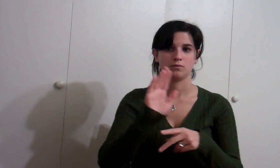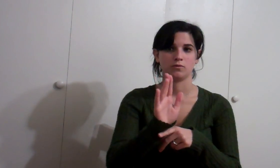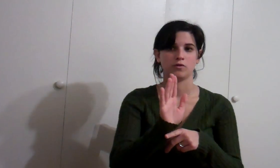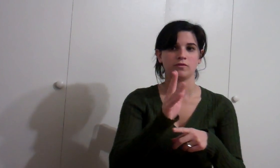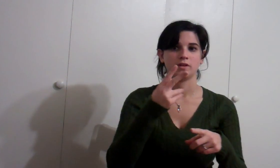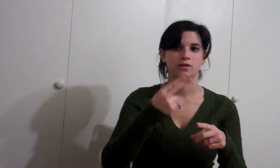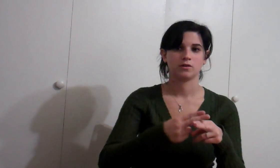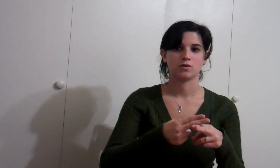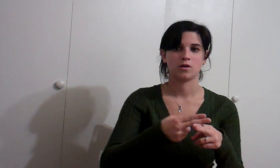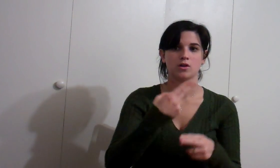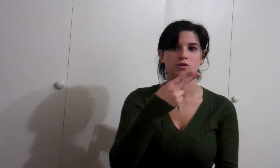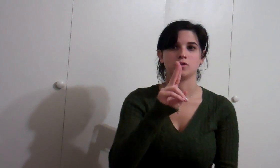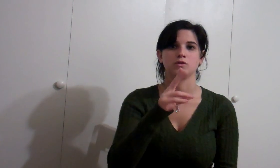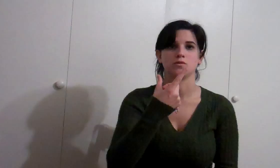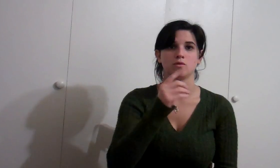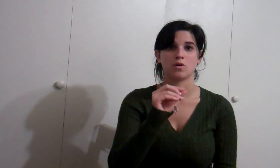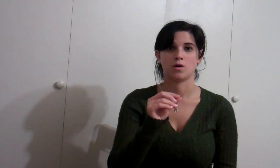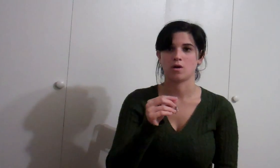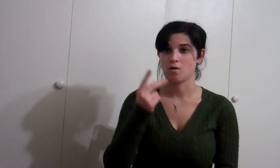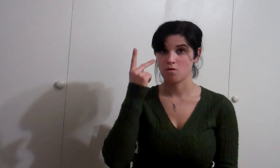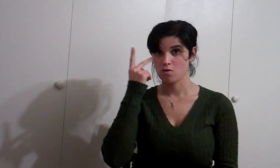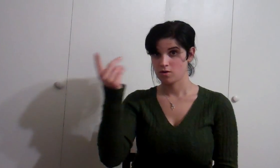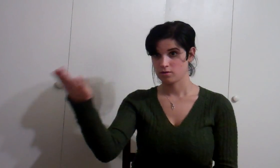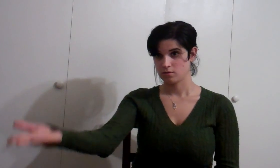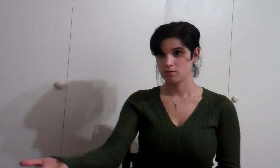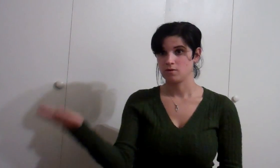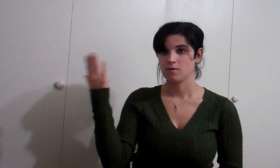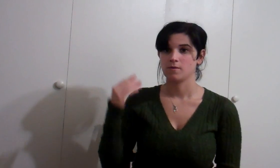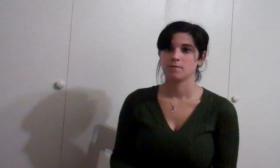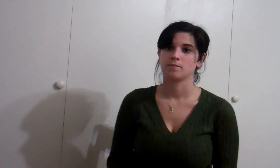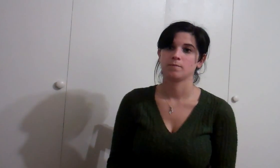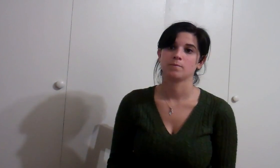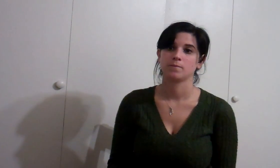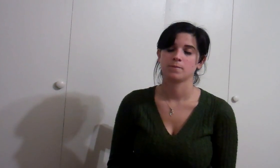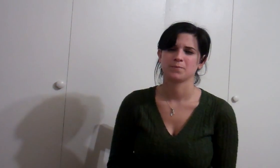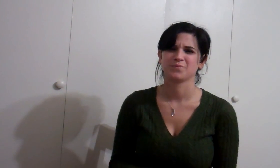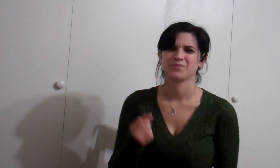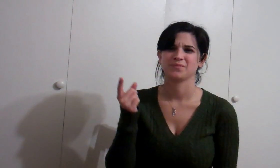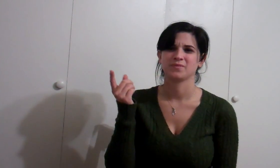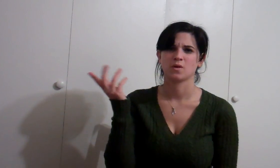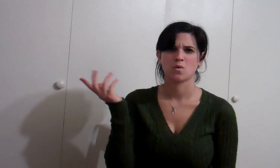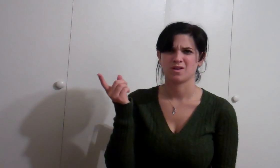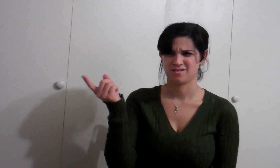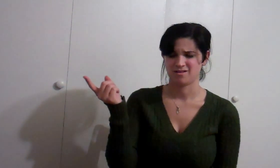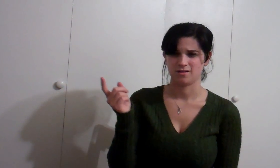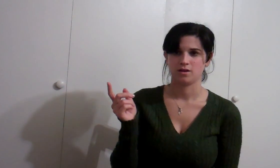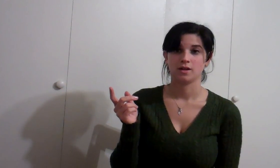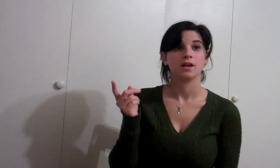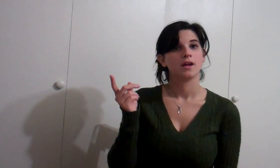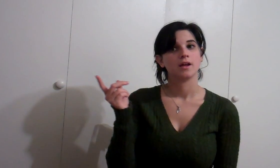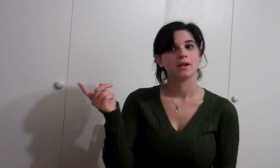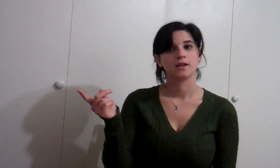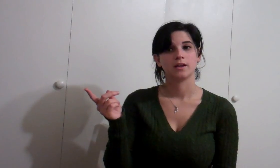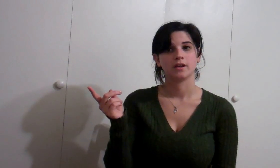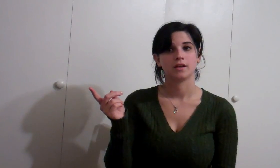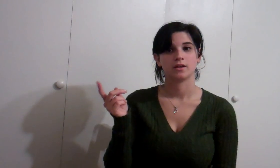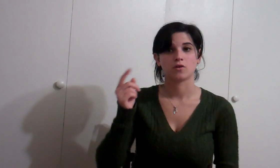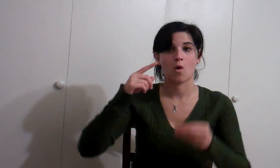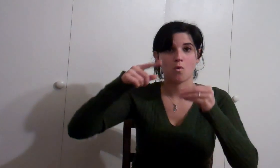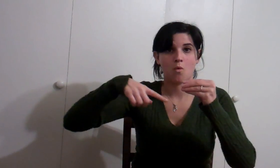does he do? He's a wind-up figure, like a music box. This is the most complicated